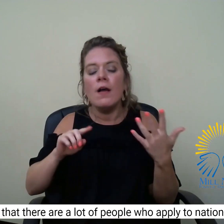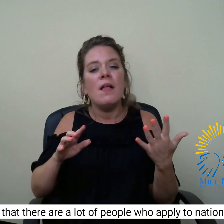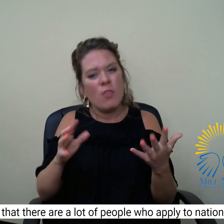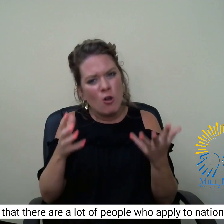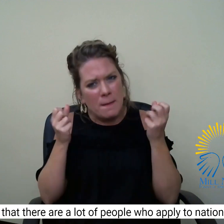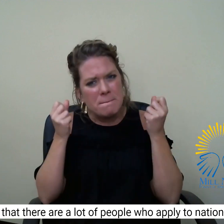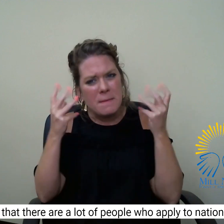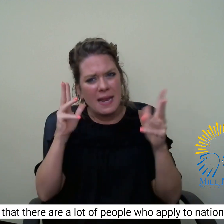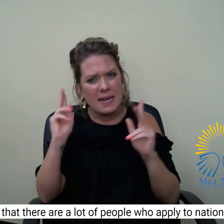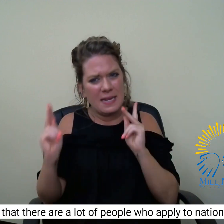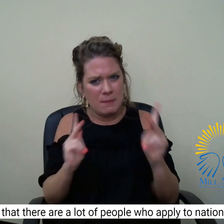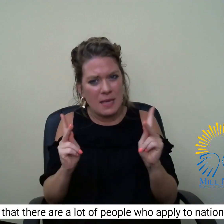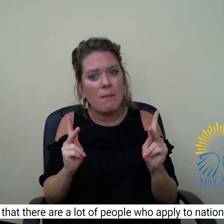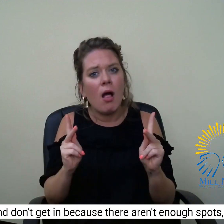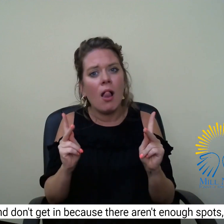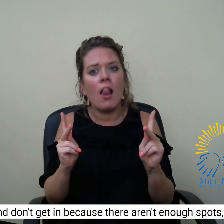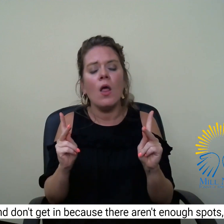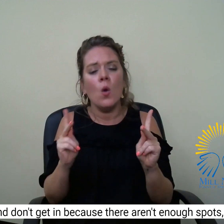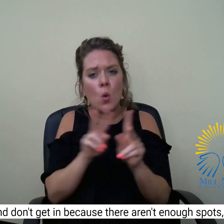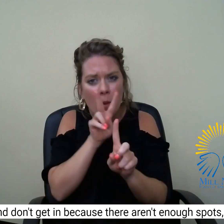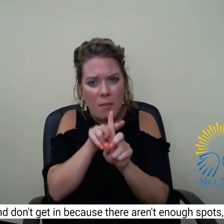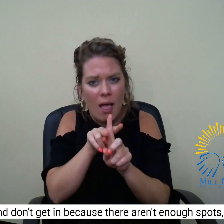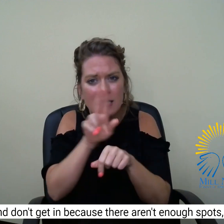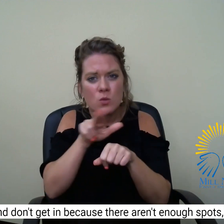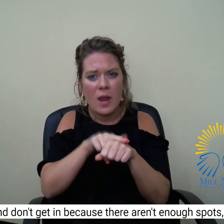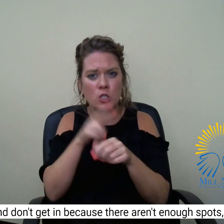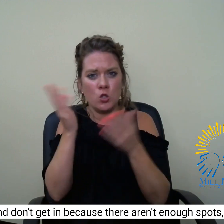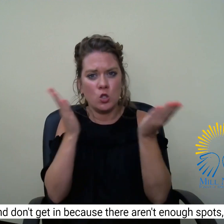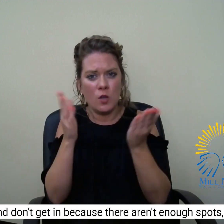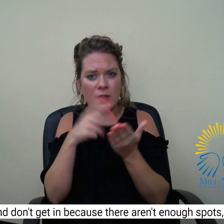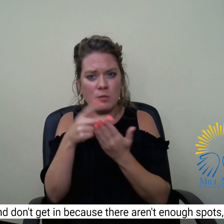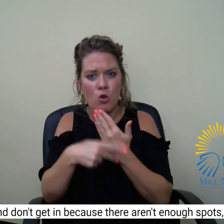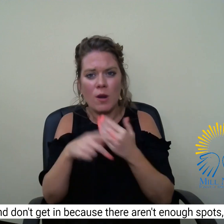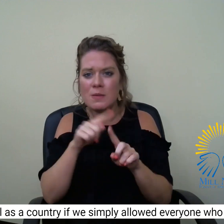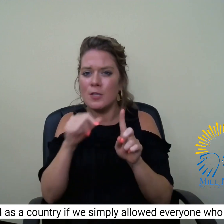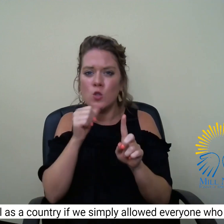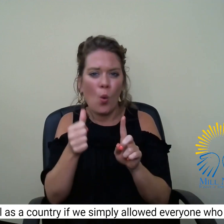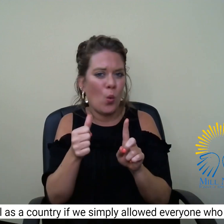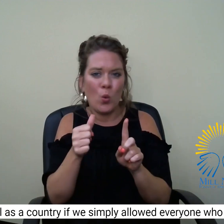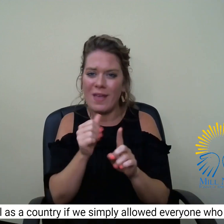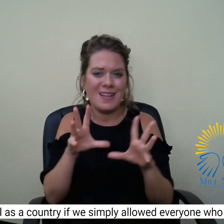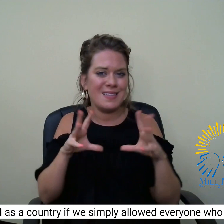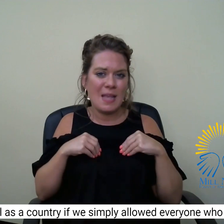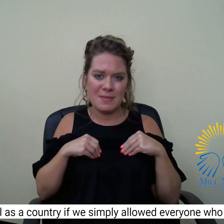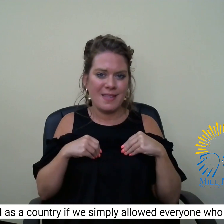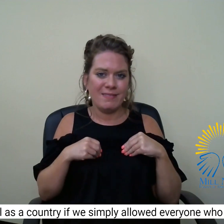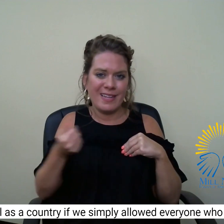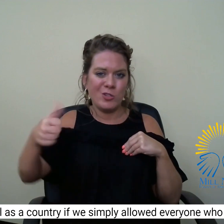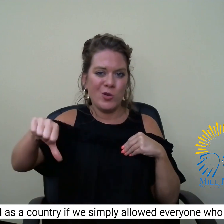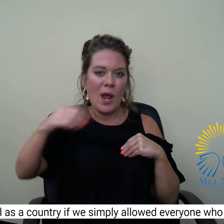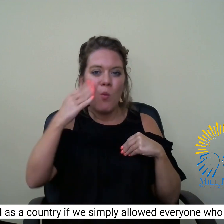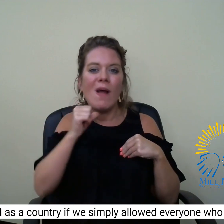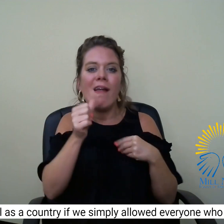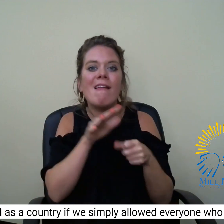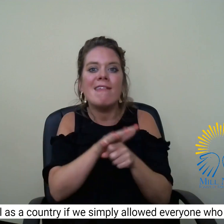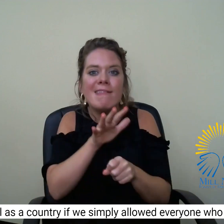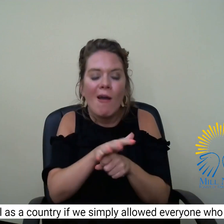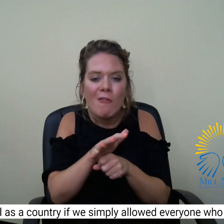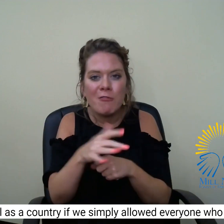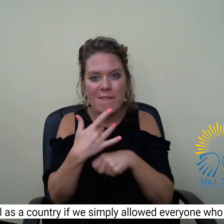who apply to national service programs and don't get in because there aren't enough spots. So we would do well as a country if we simply allowed